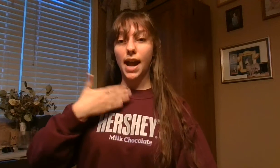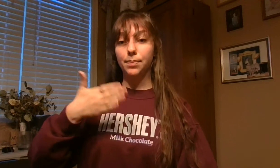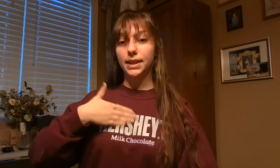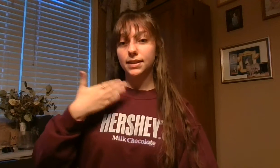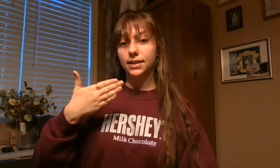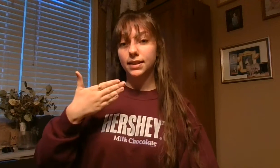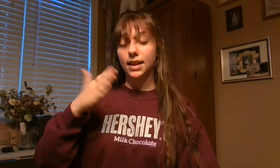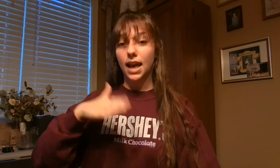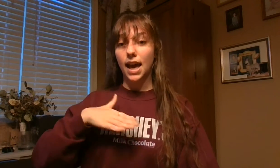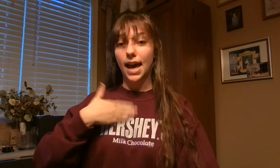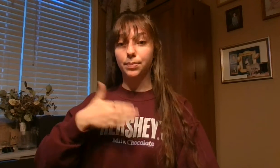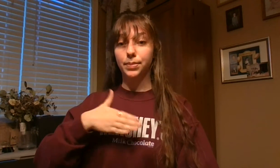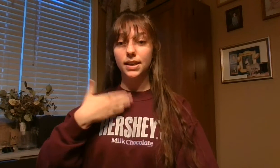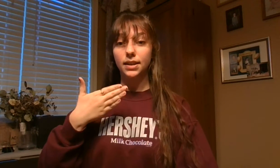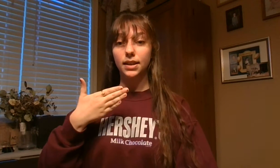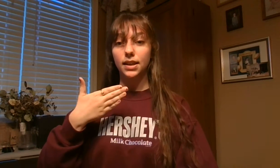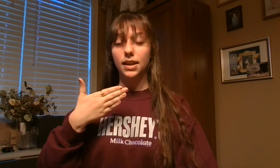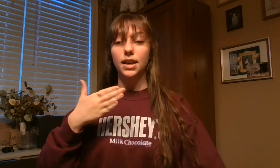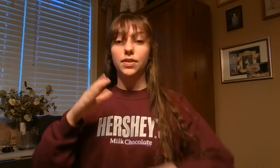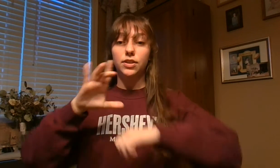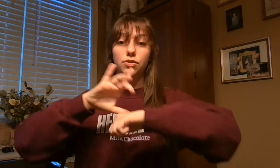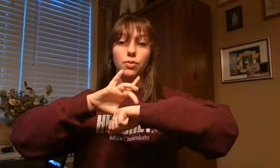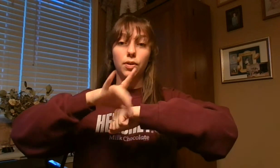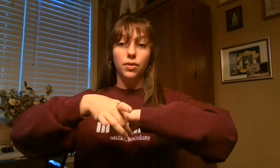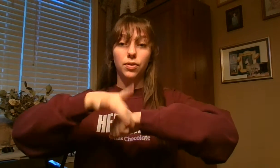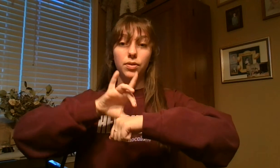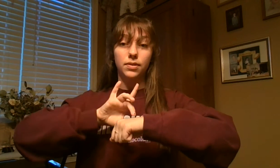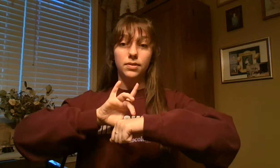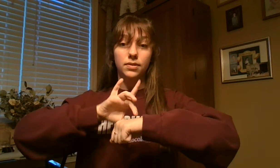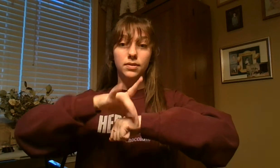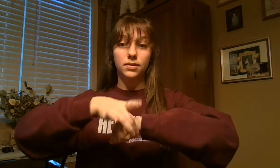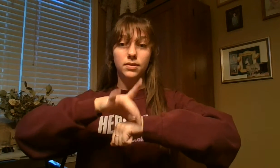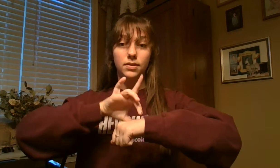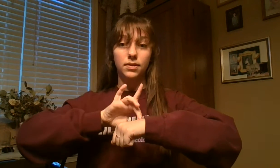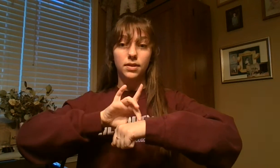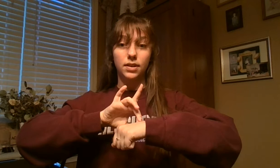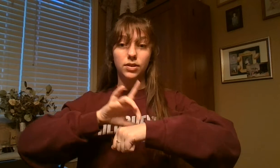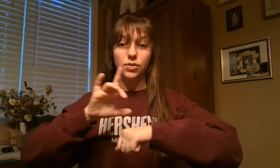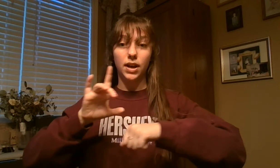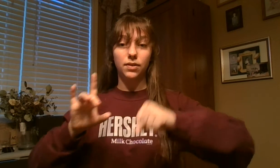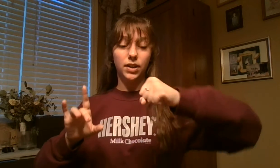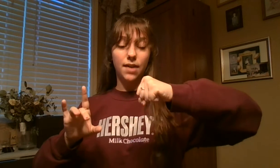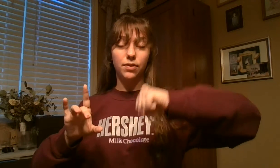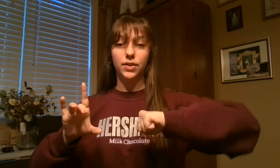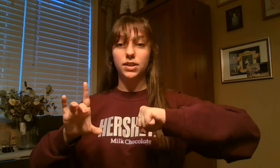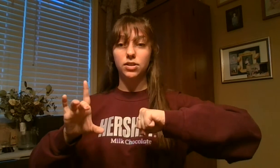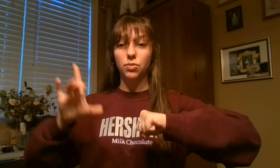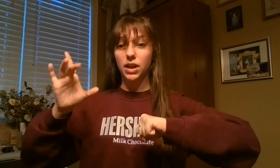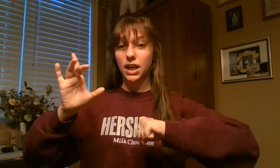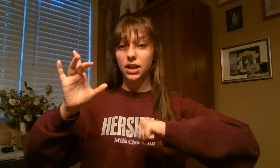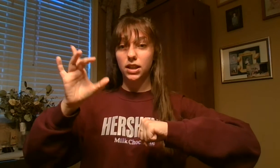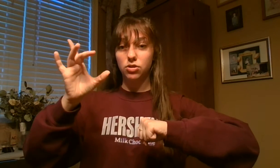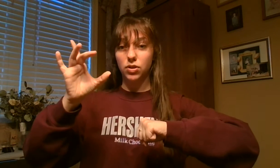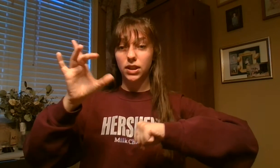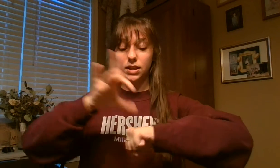happy. Happy. You do earth. You kind of like have a fist in your one hand, and then you go like this